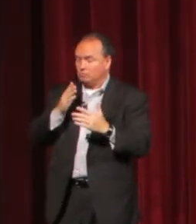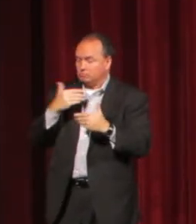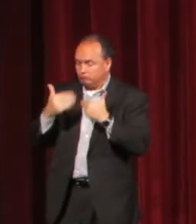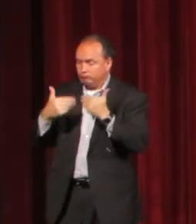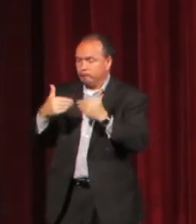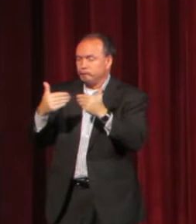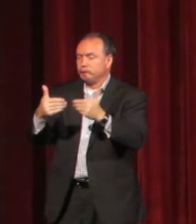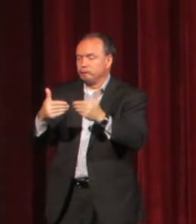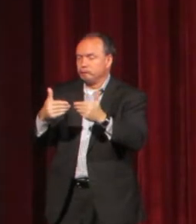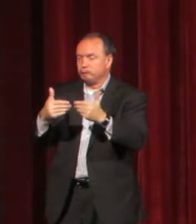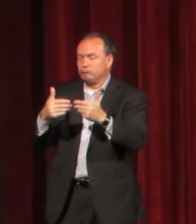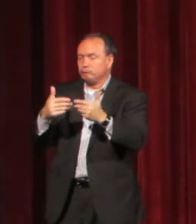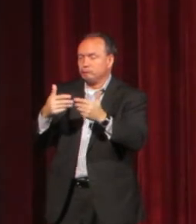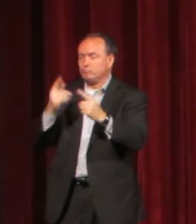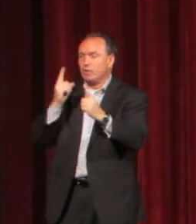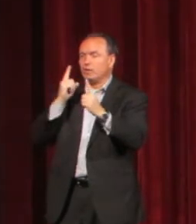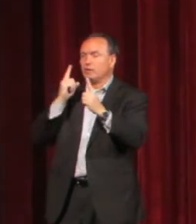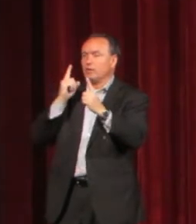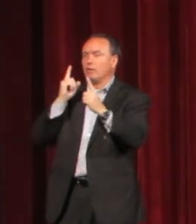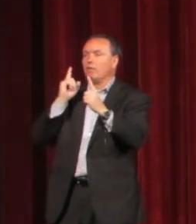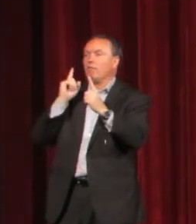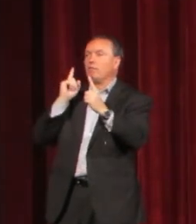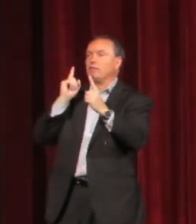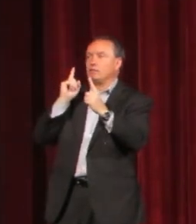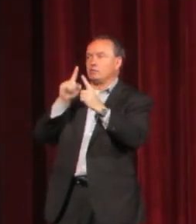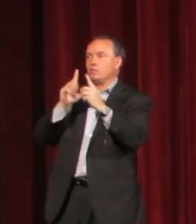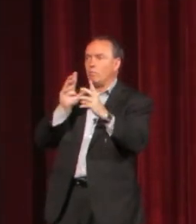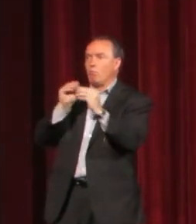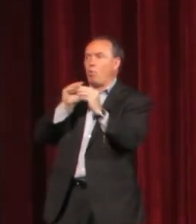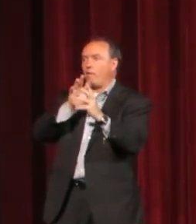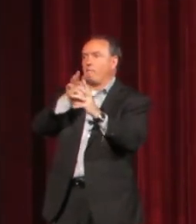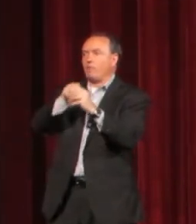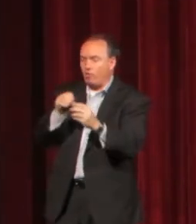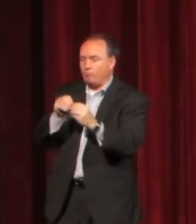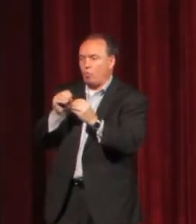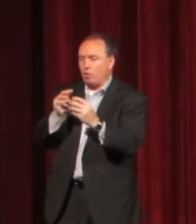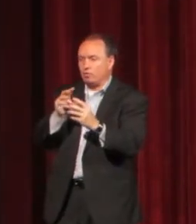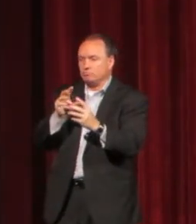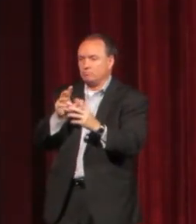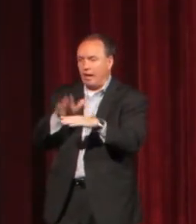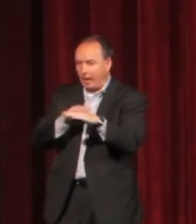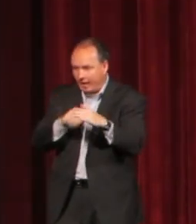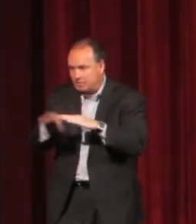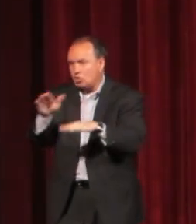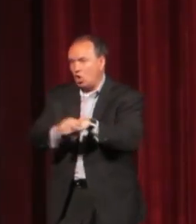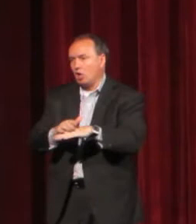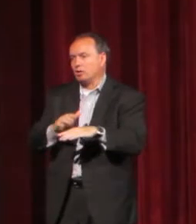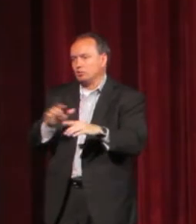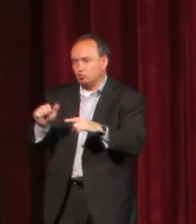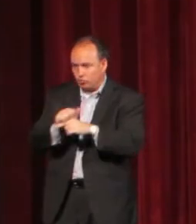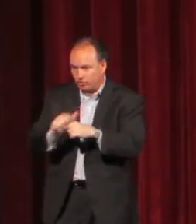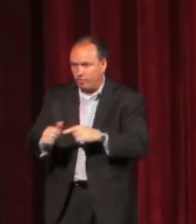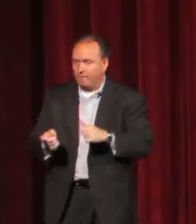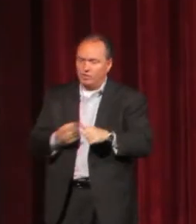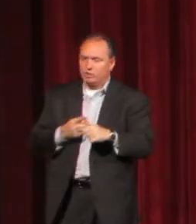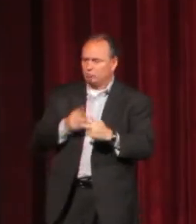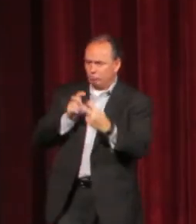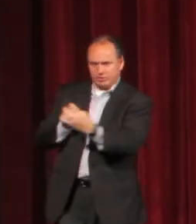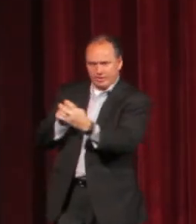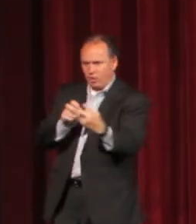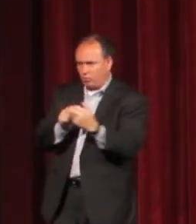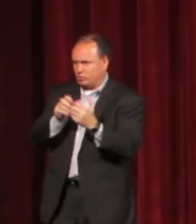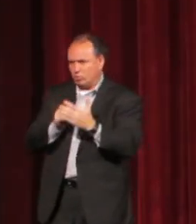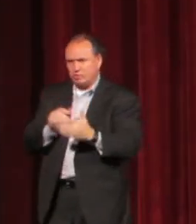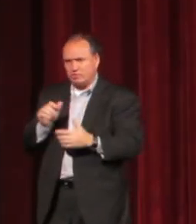way into a more involved, more intricate type of drill. The first ones are going to be simply sitting down with students throughout the